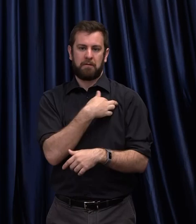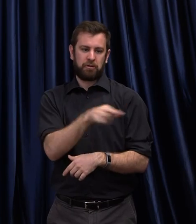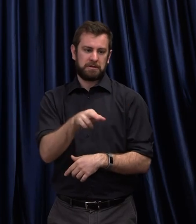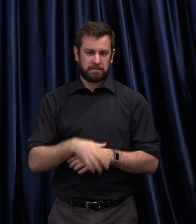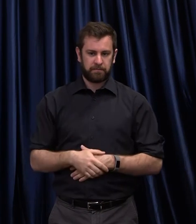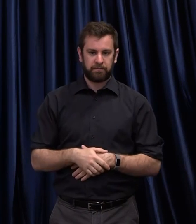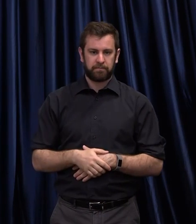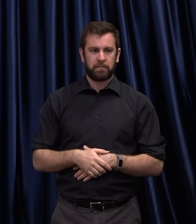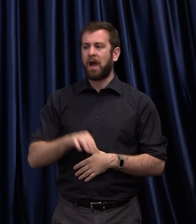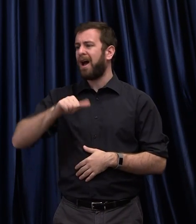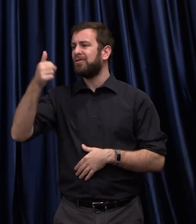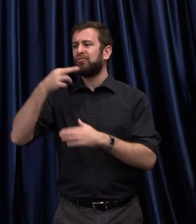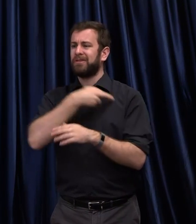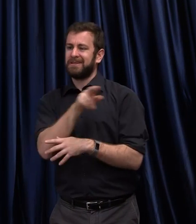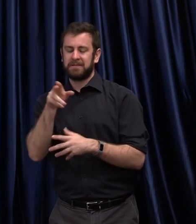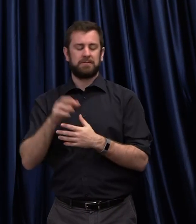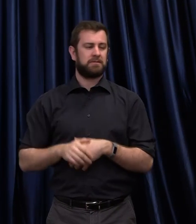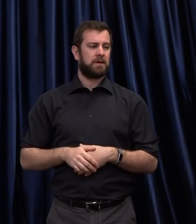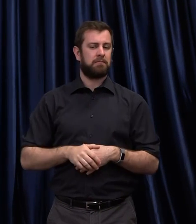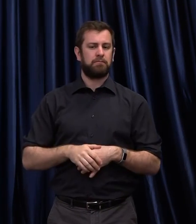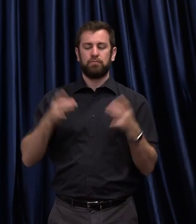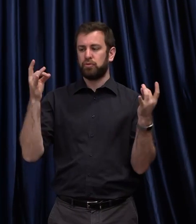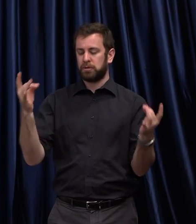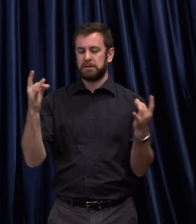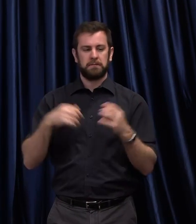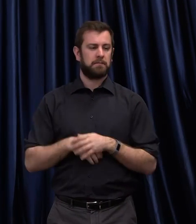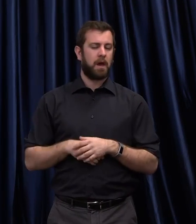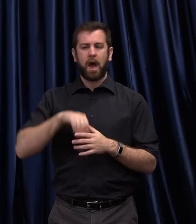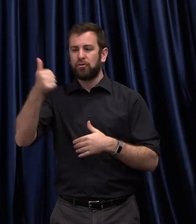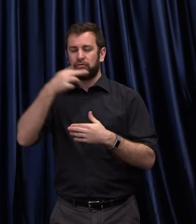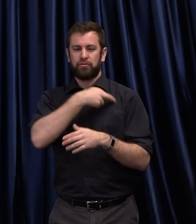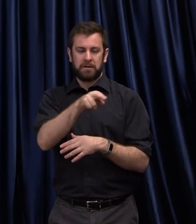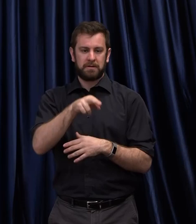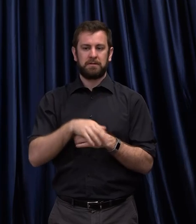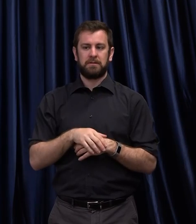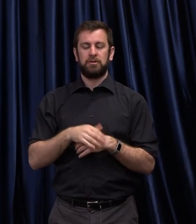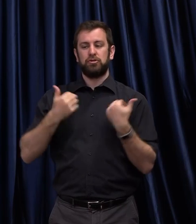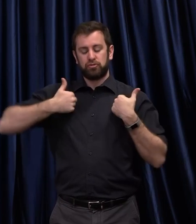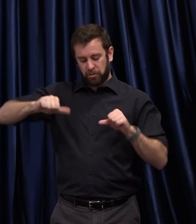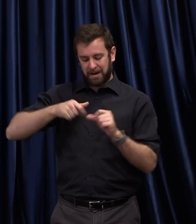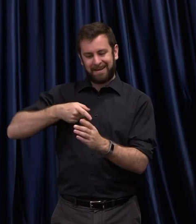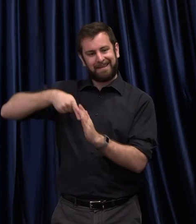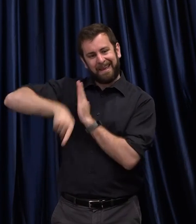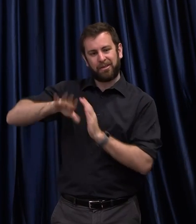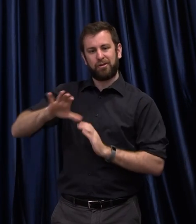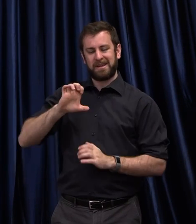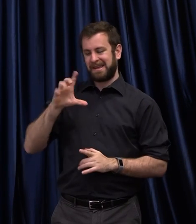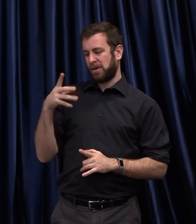in Buddhism and other religions, who try to literally kill their ego, kill their